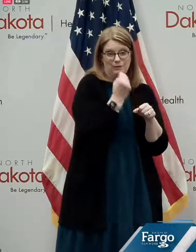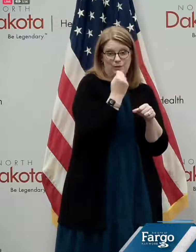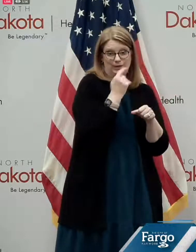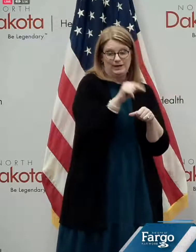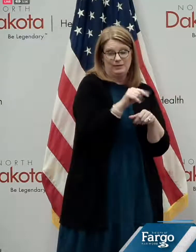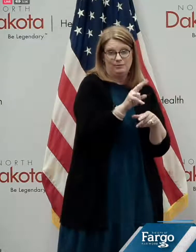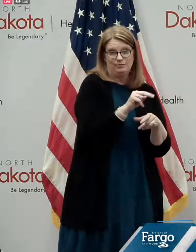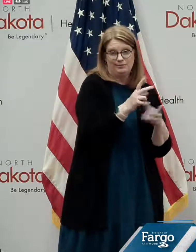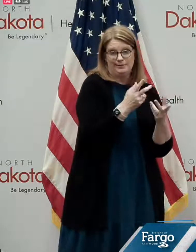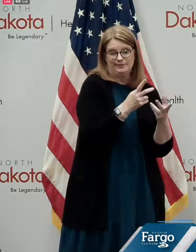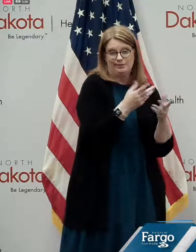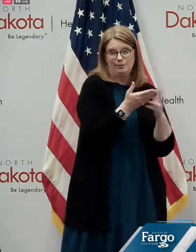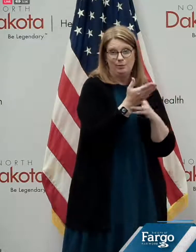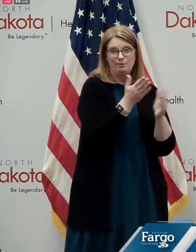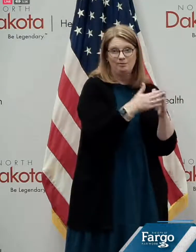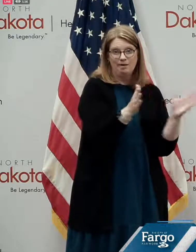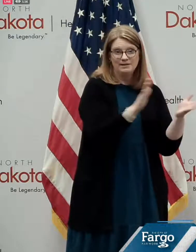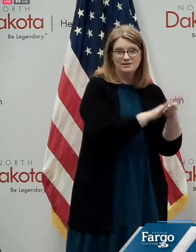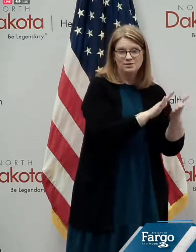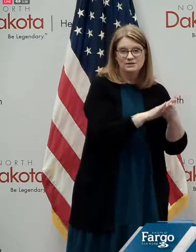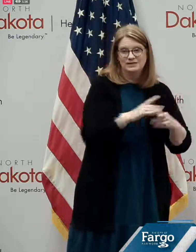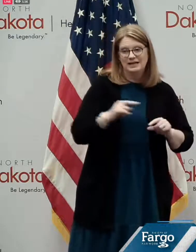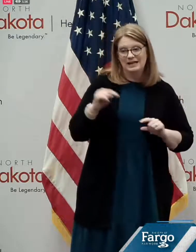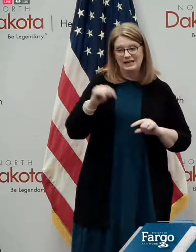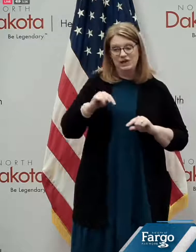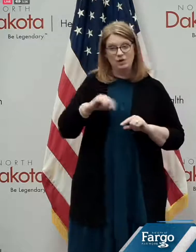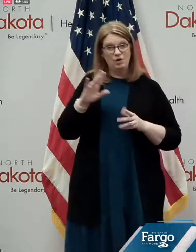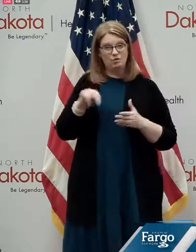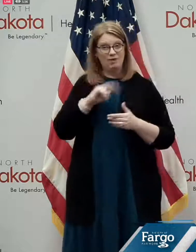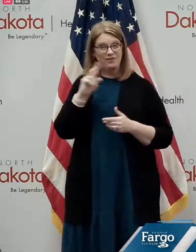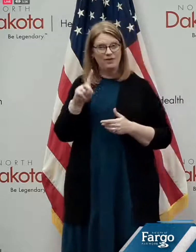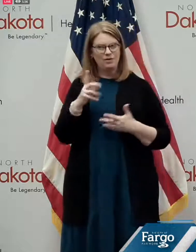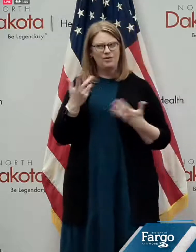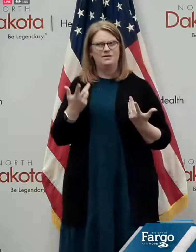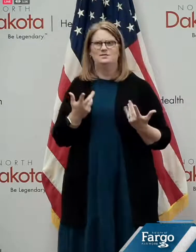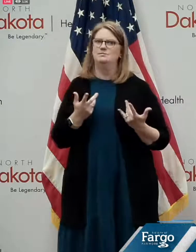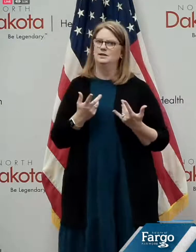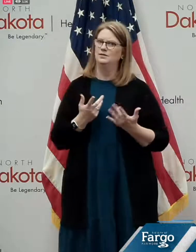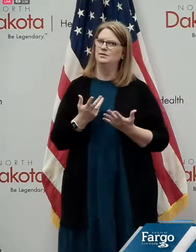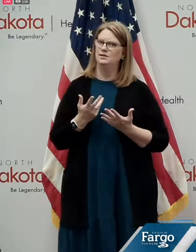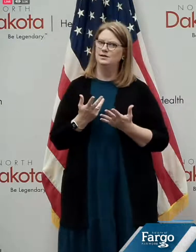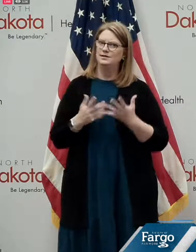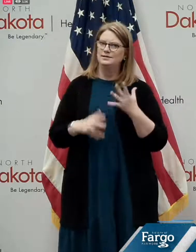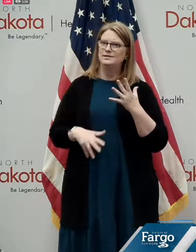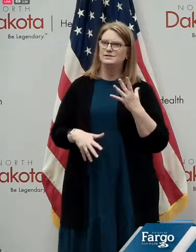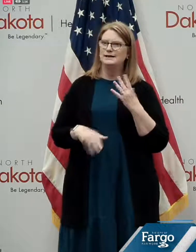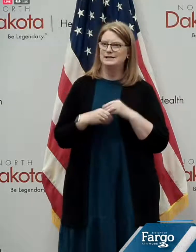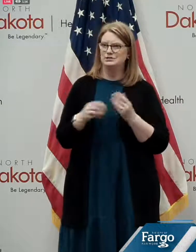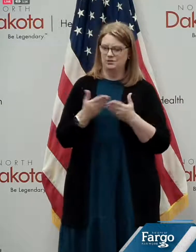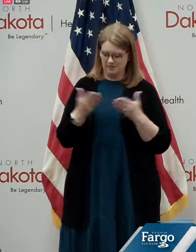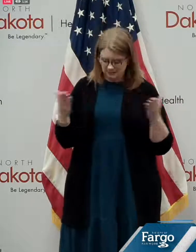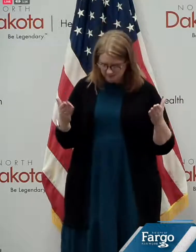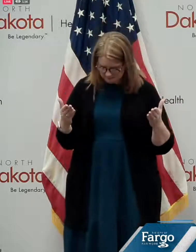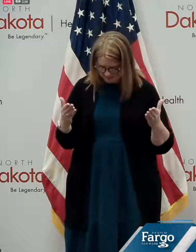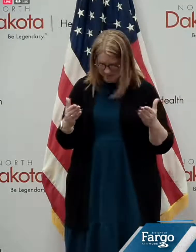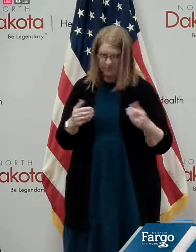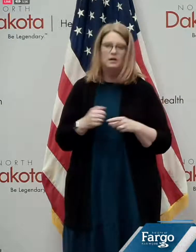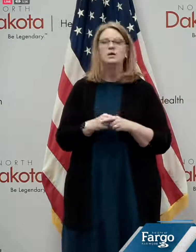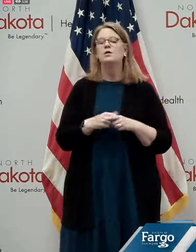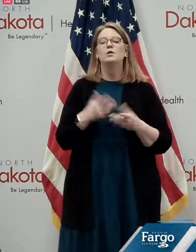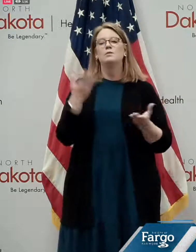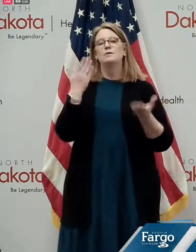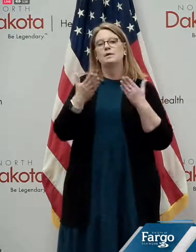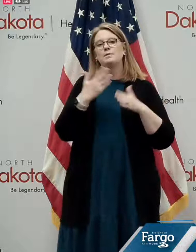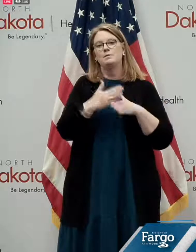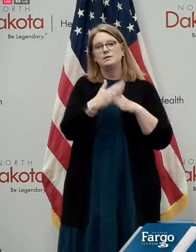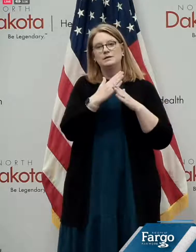Dakota, there's so much going on in addition to the learning through the school system. And so we know that when we might be